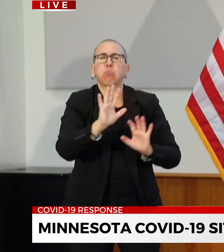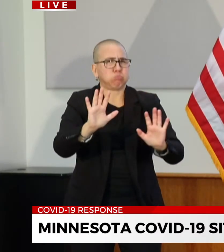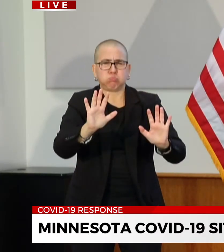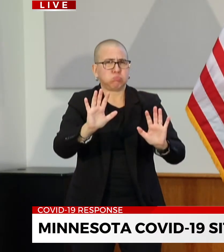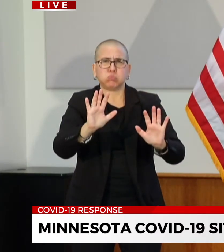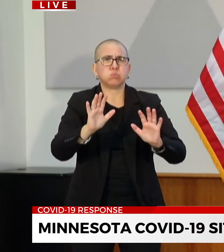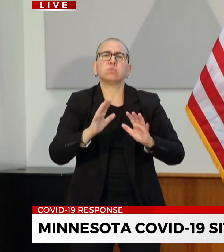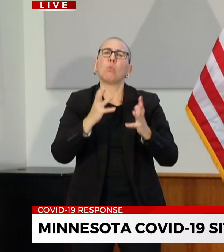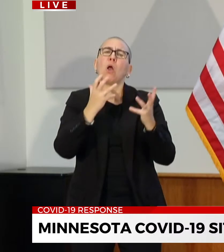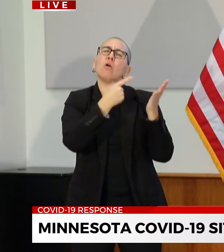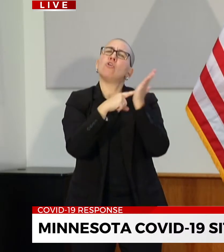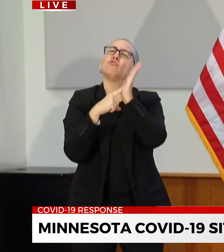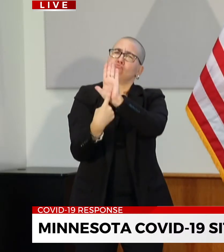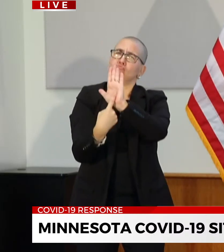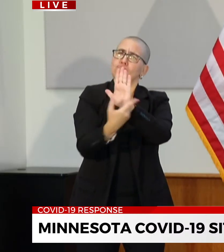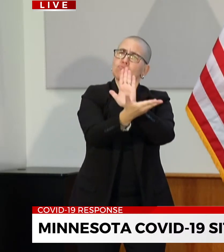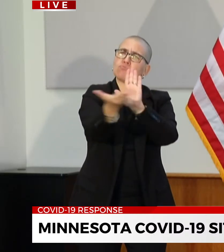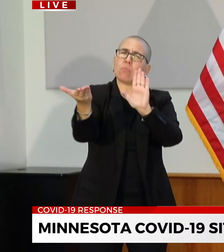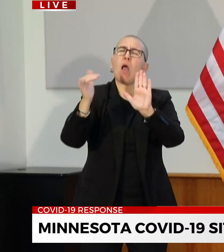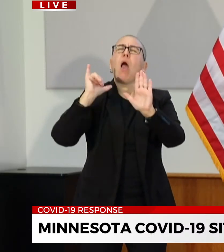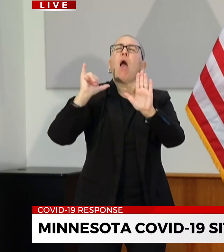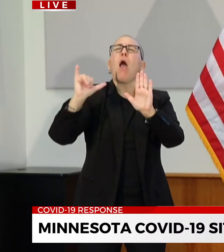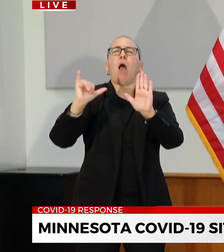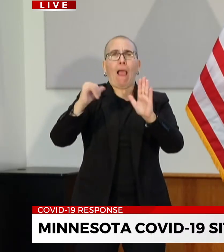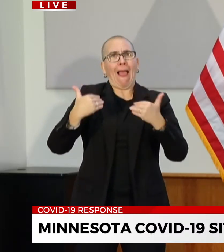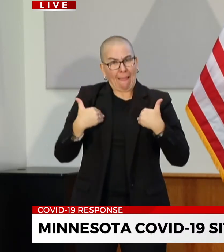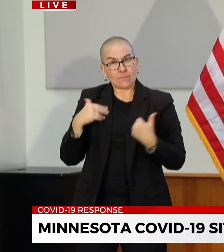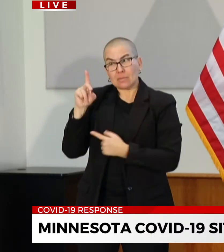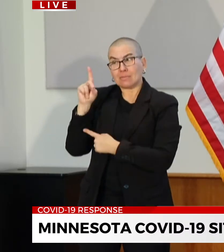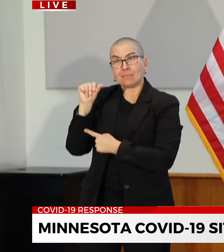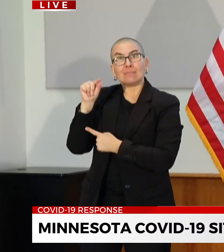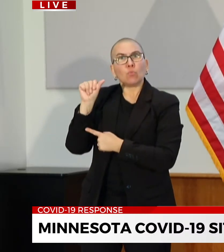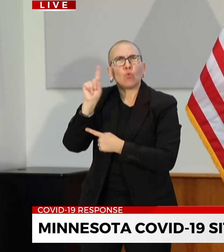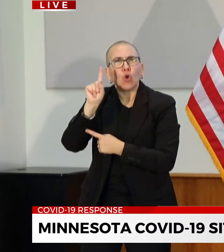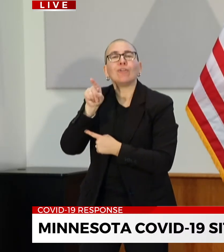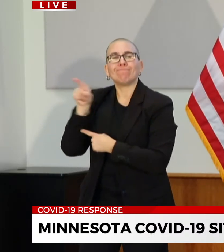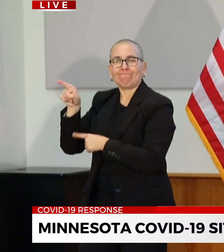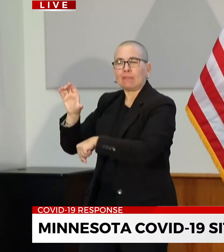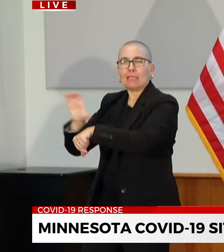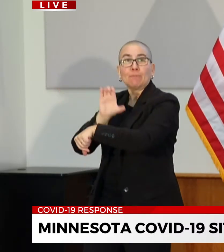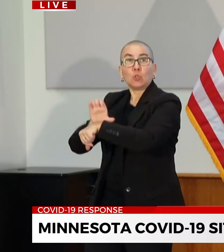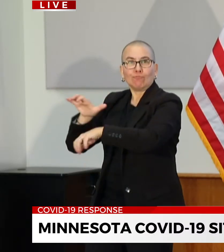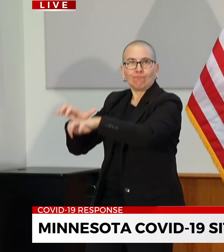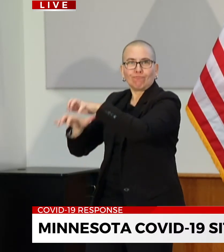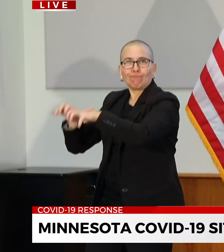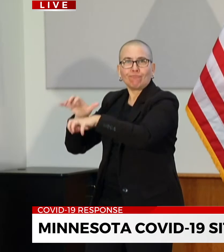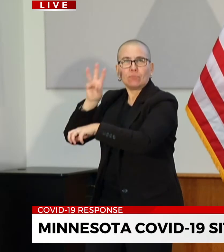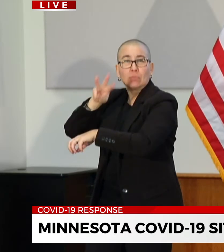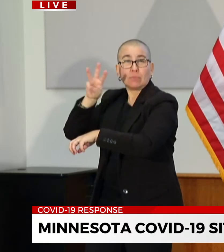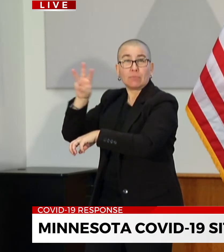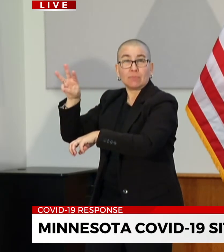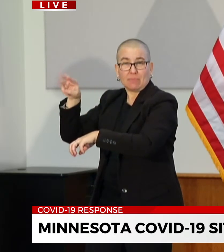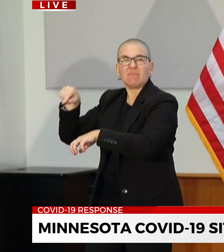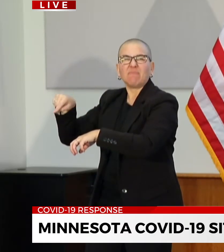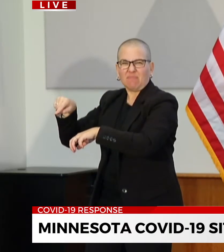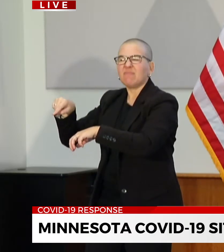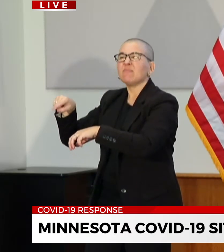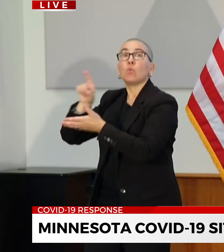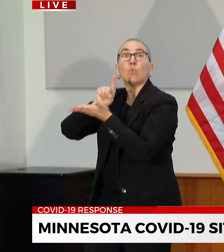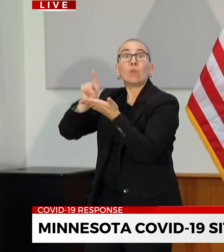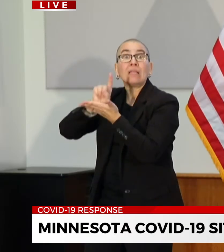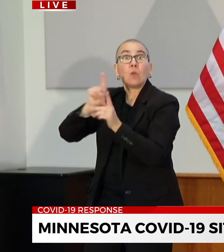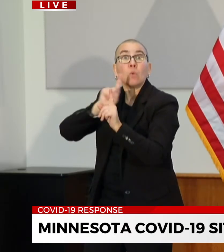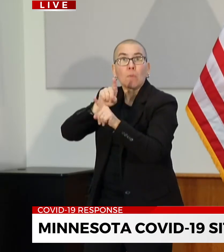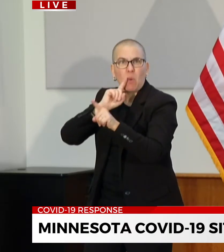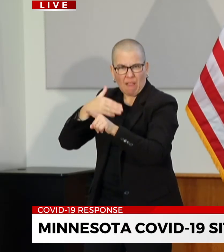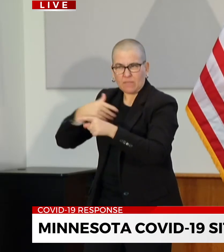that they exist. All of this data comes from our State Health Department website, especially a weekly report that we update